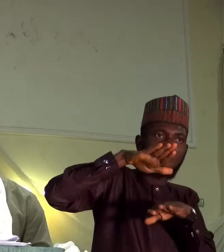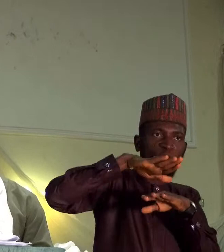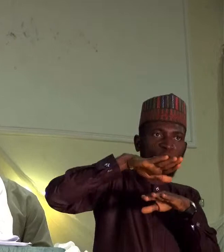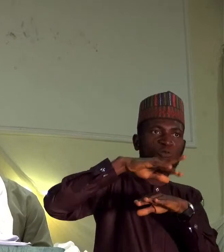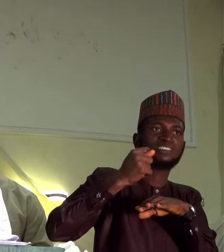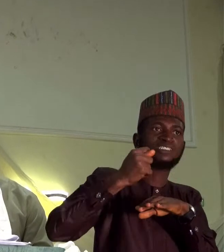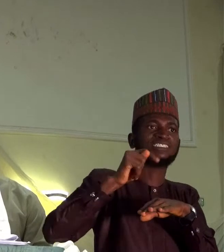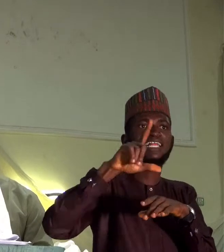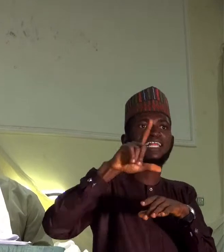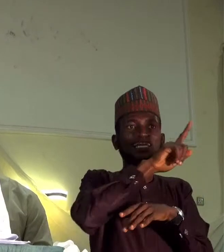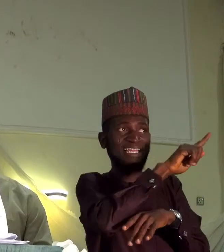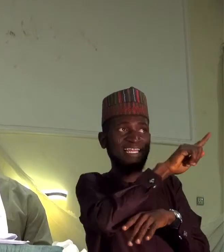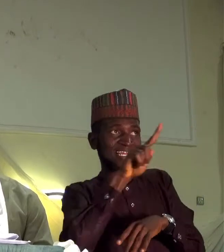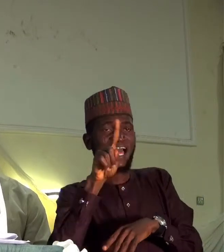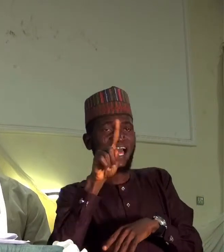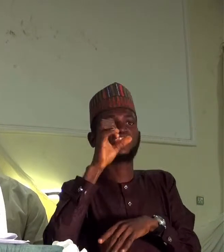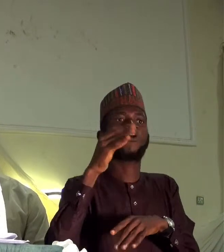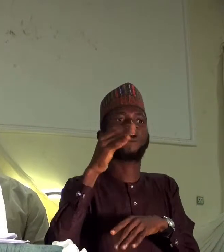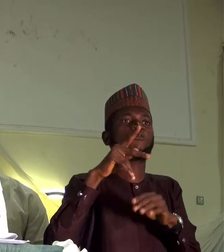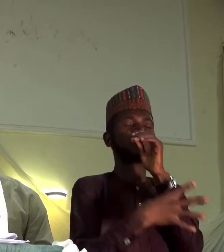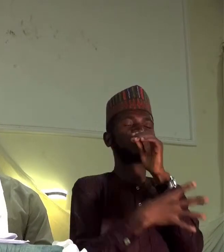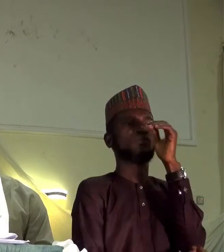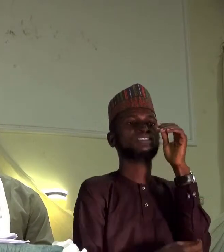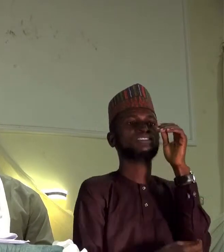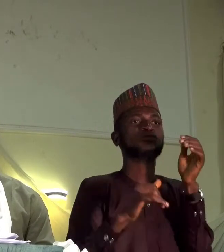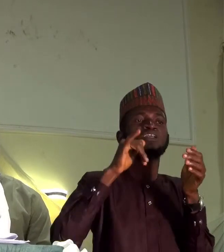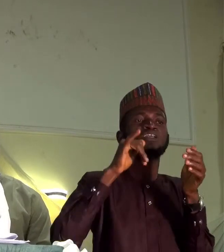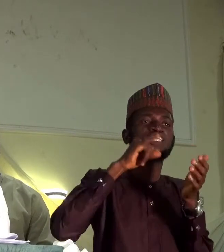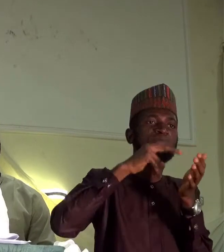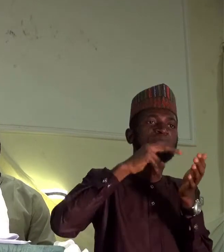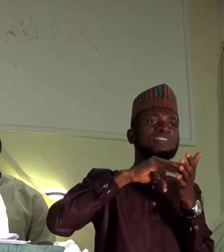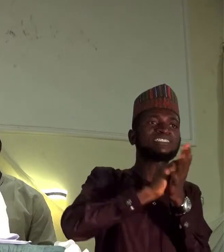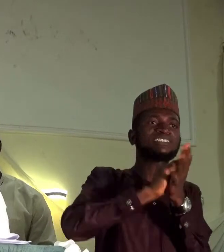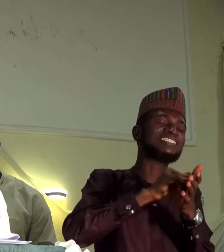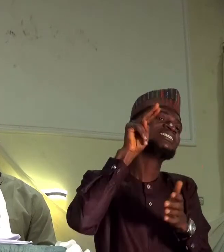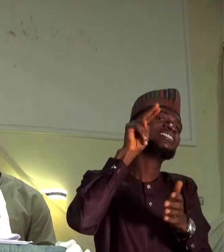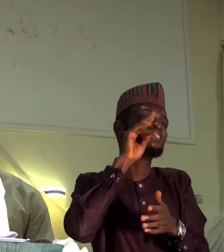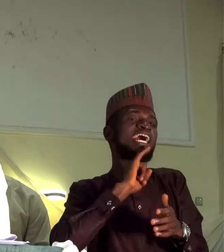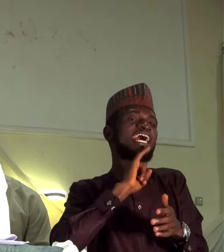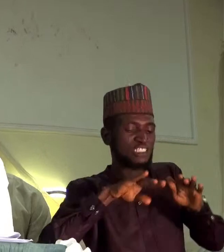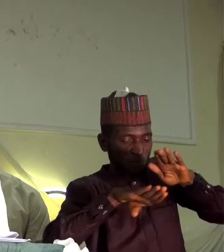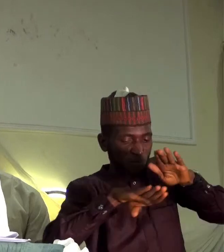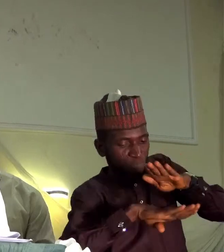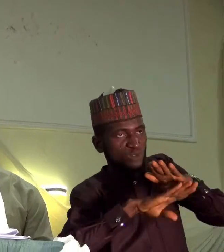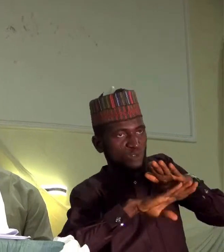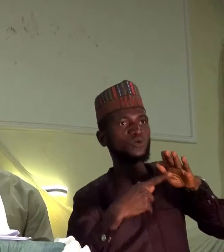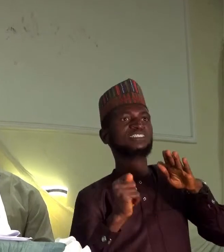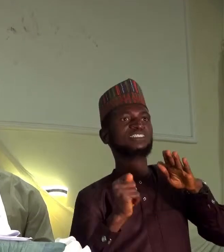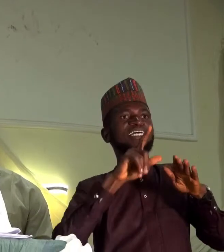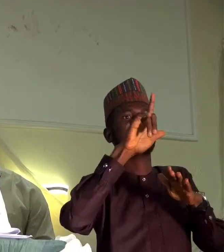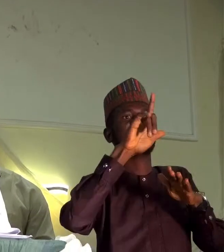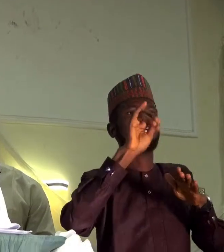00 in mathematics. Won wa Nigerians are living below the poverty line abe la la wa to wa wa yen pe olusi paraku ni wa